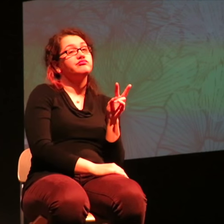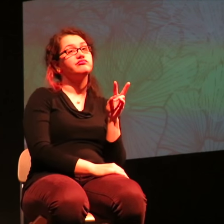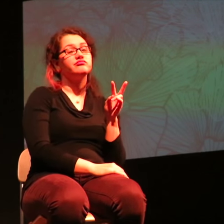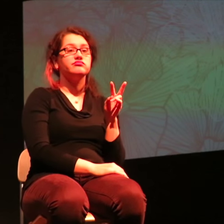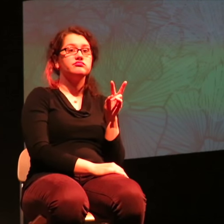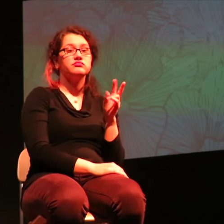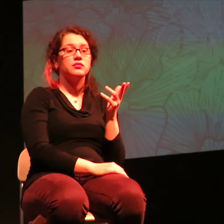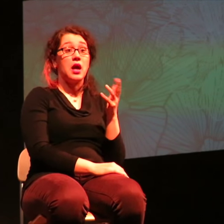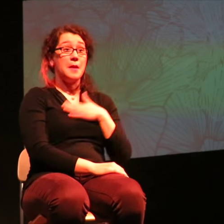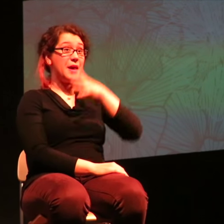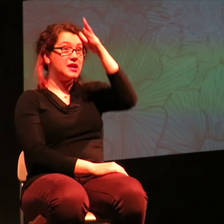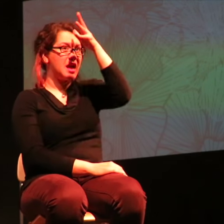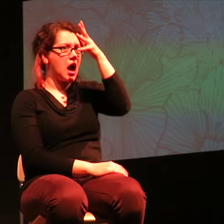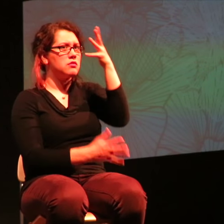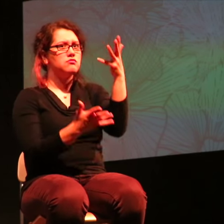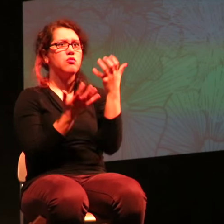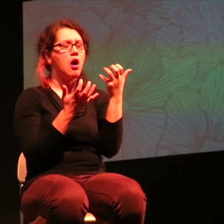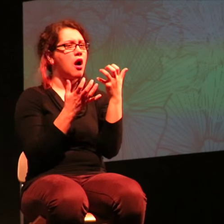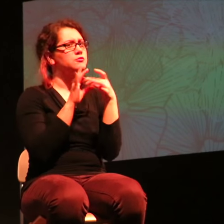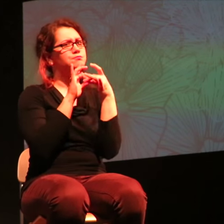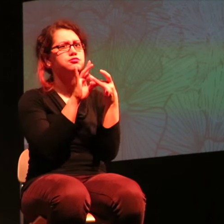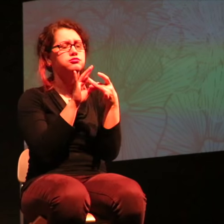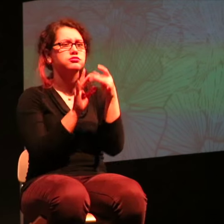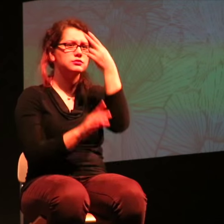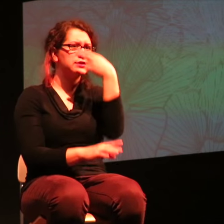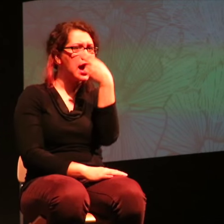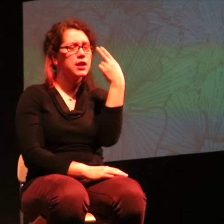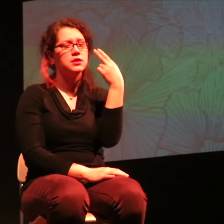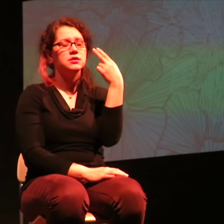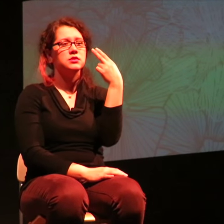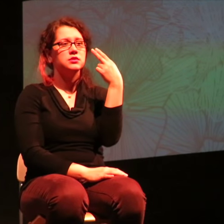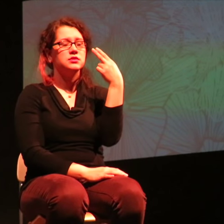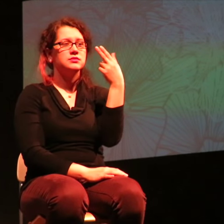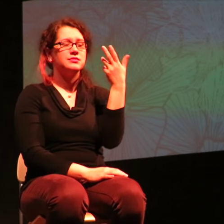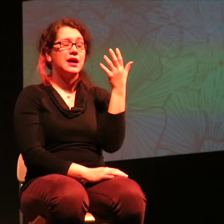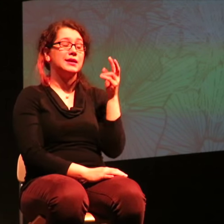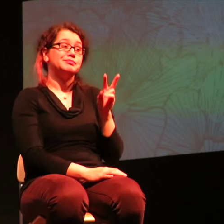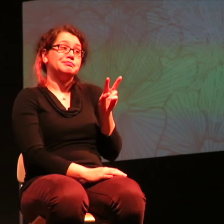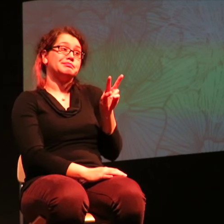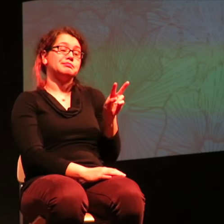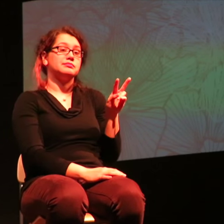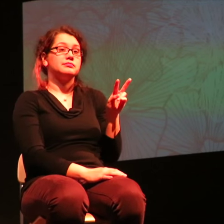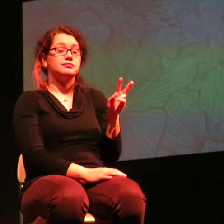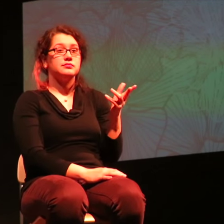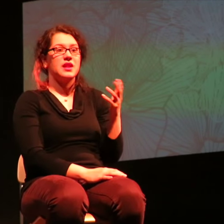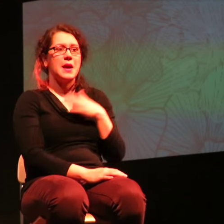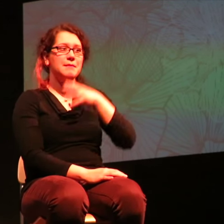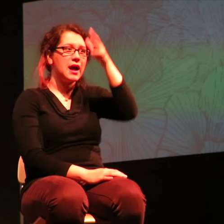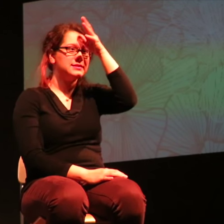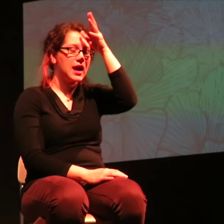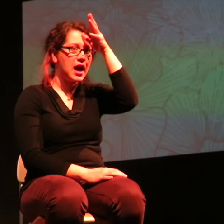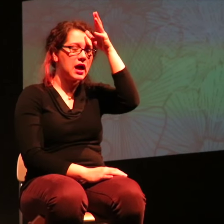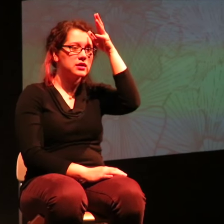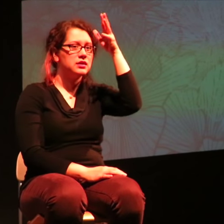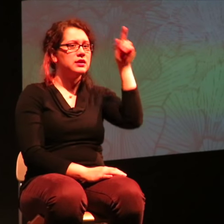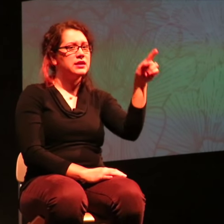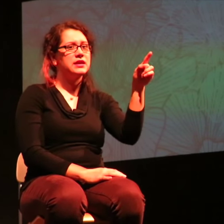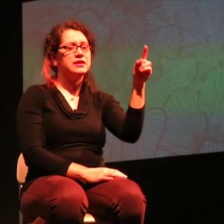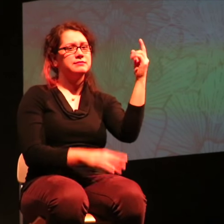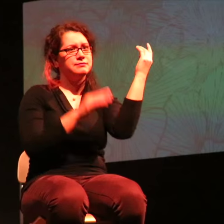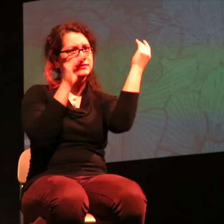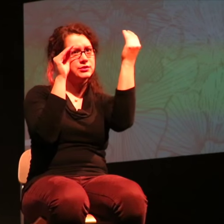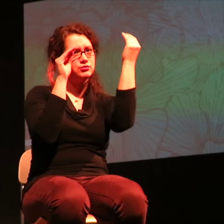but for him, again, this doesn't happen for everybody. For my dad, he just never made this idea of Jesus the